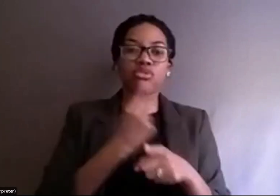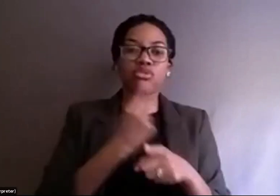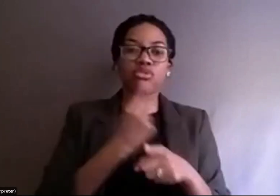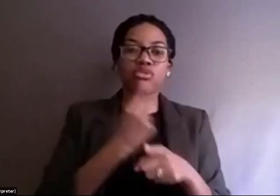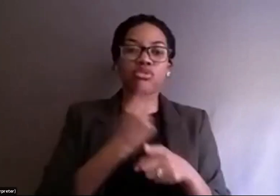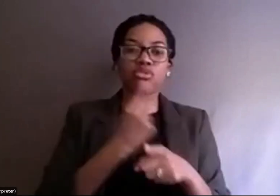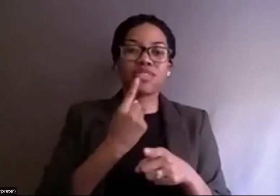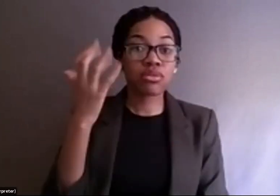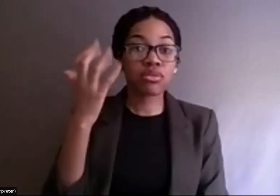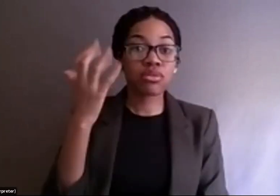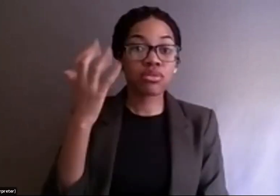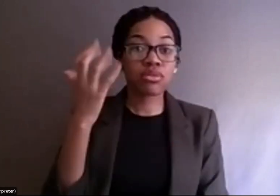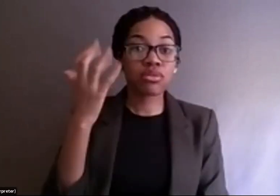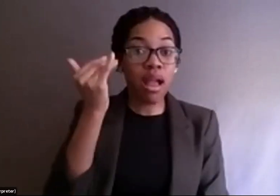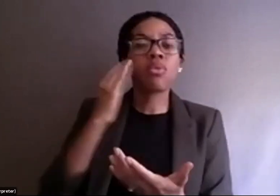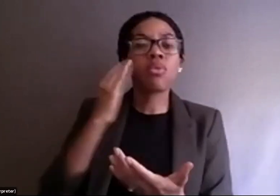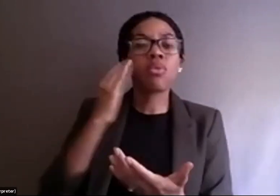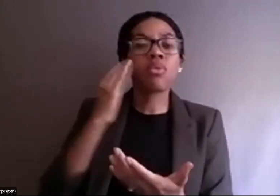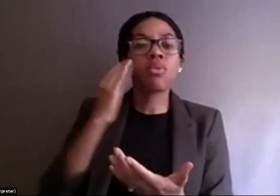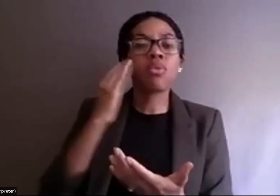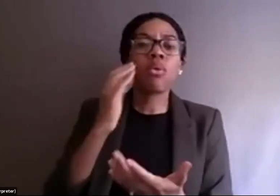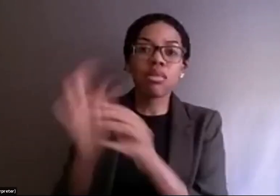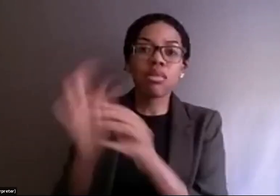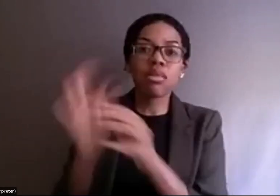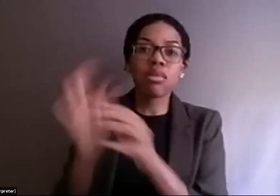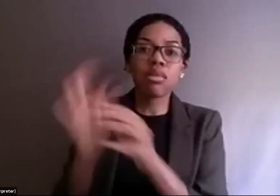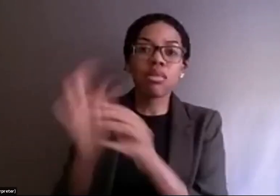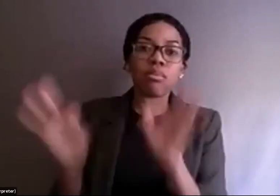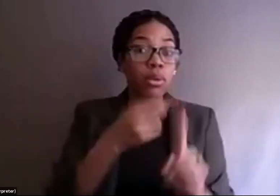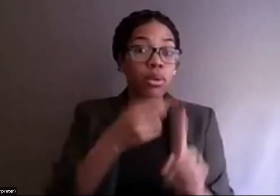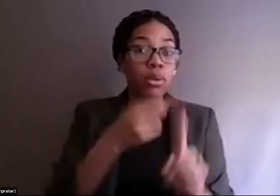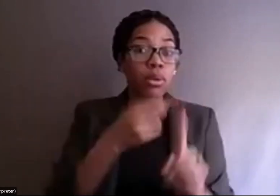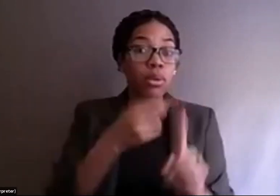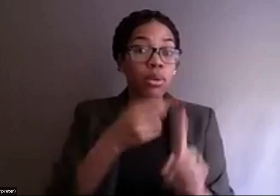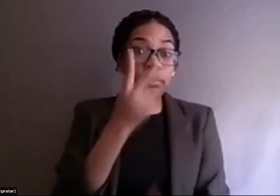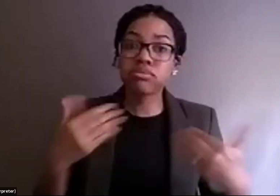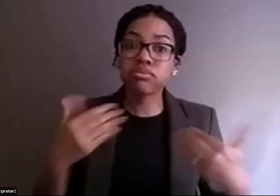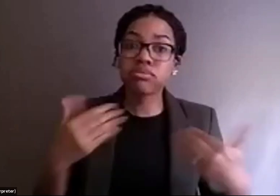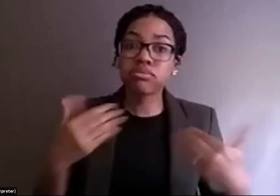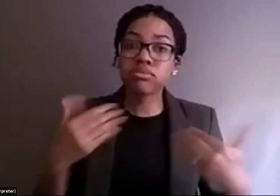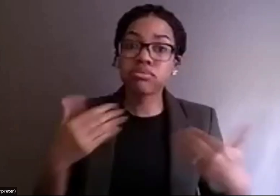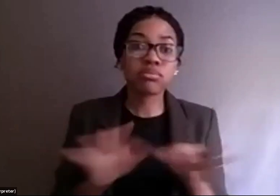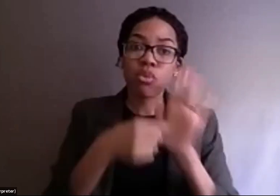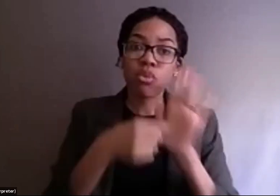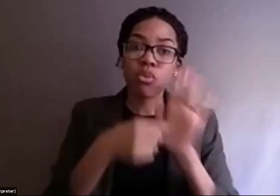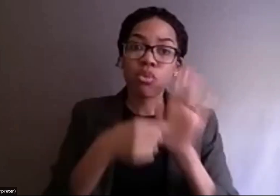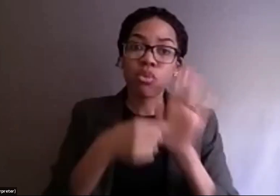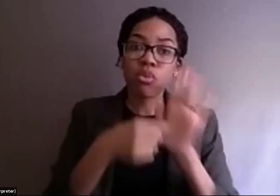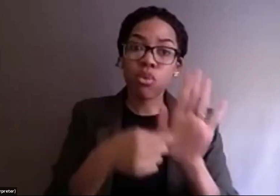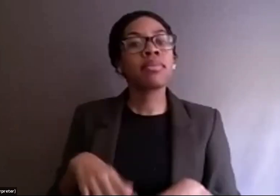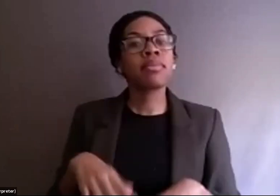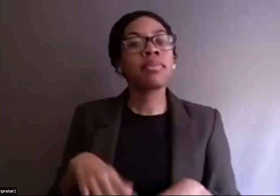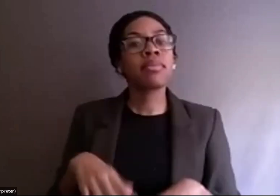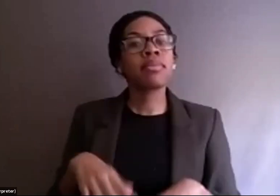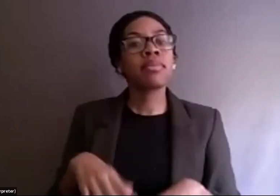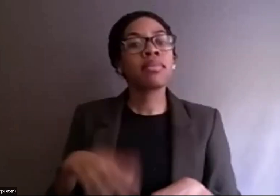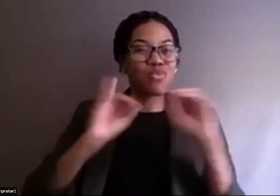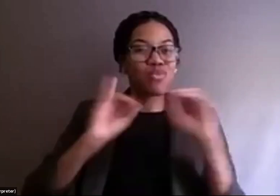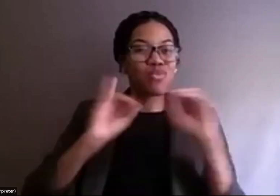Okay, so, and then I had my little dimes because nobody had cell phones. So what you did is that you went then, I peeked